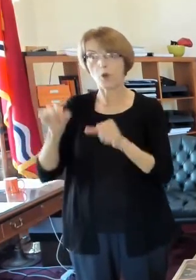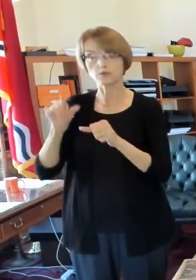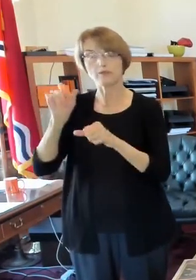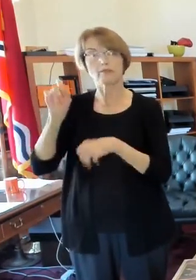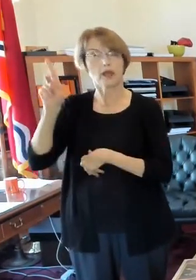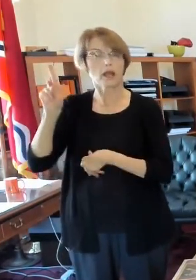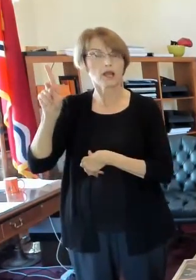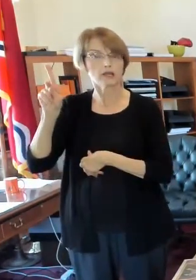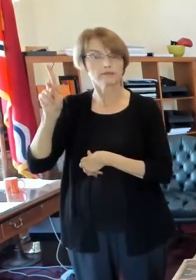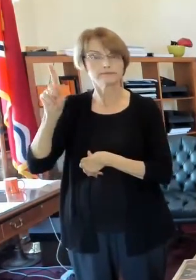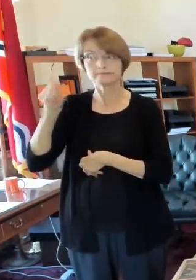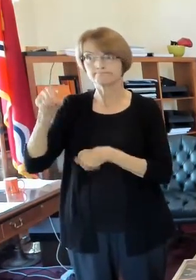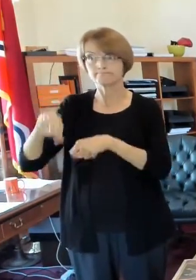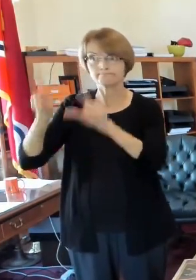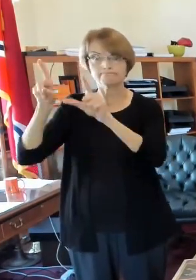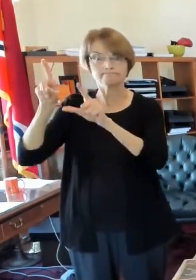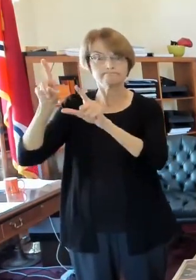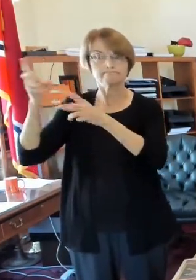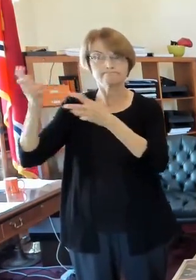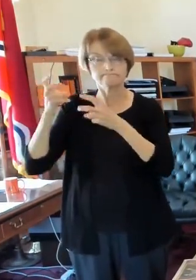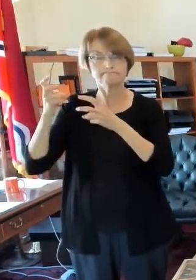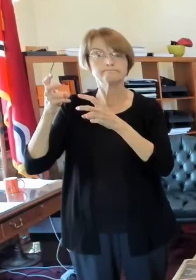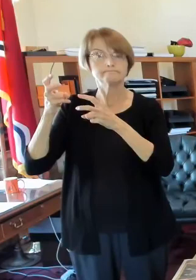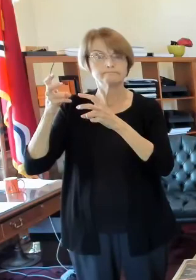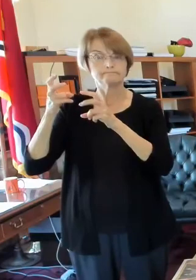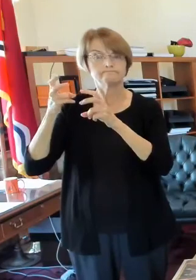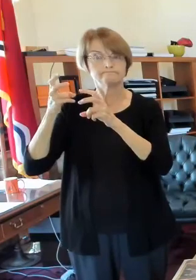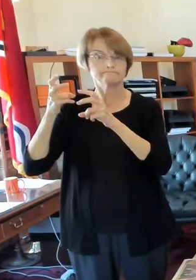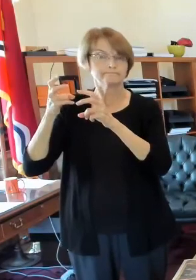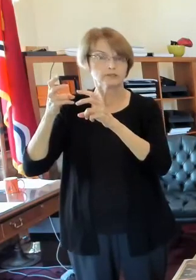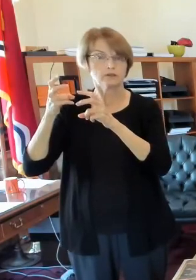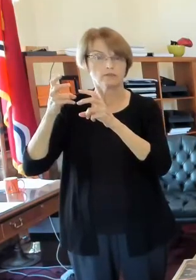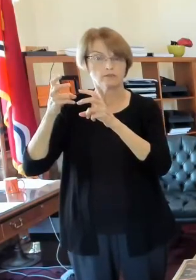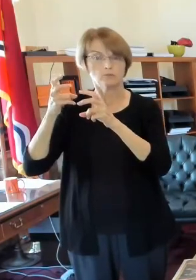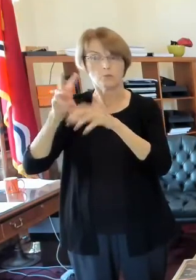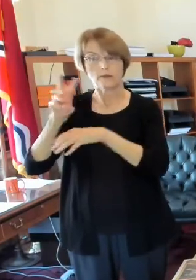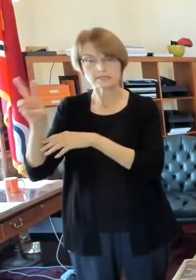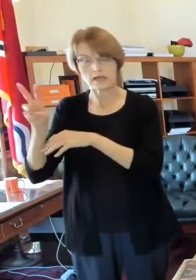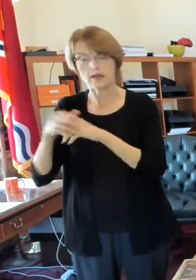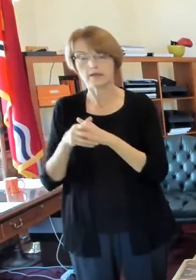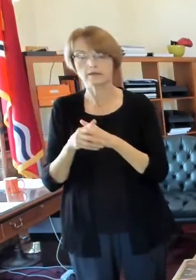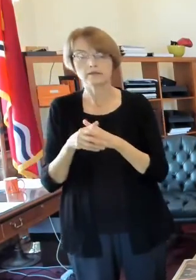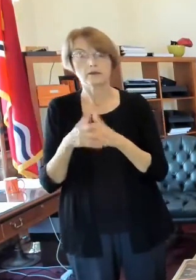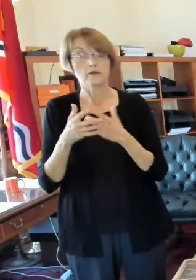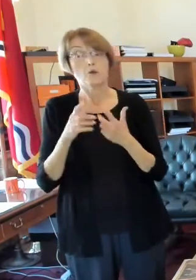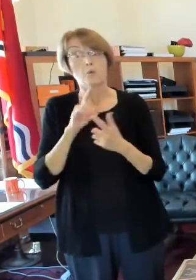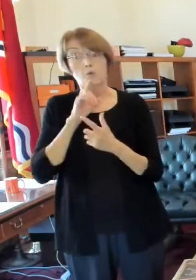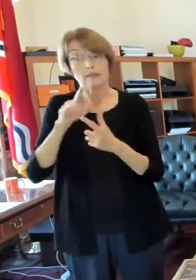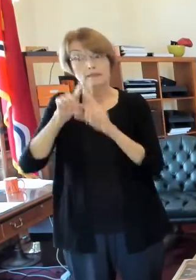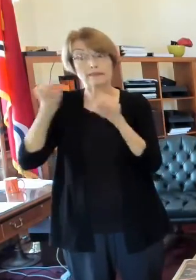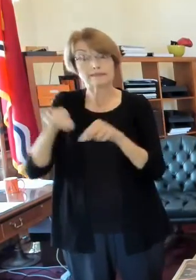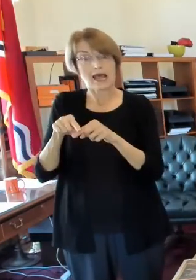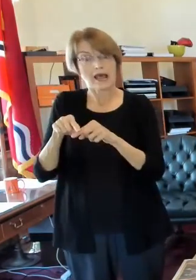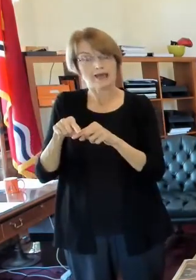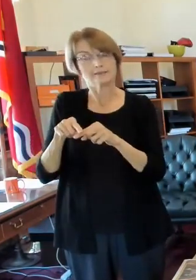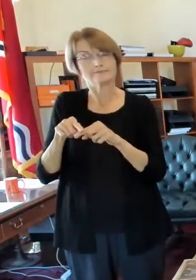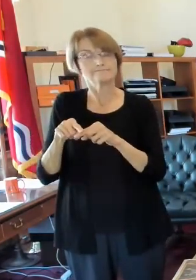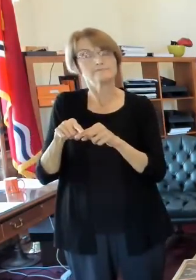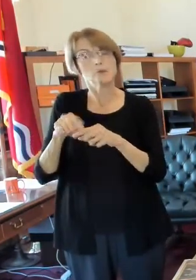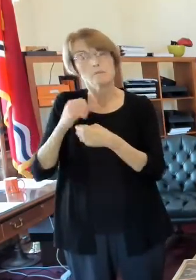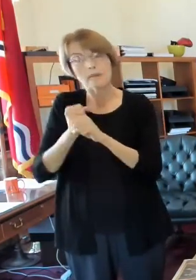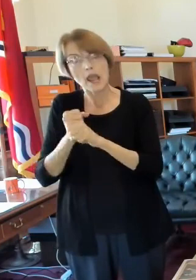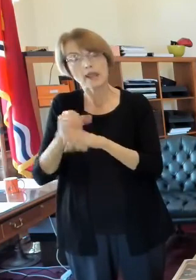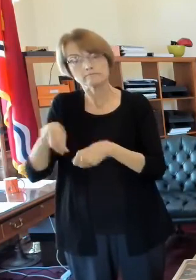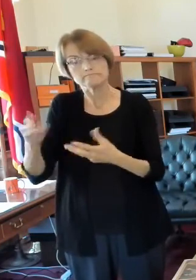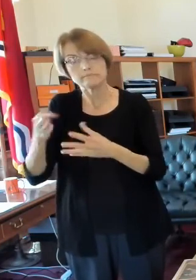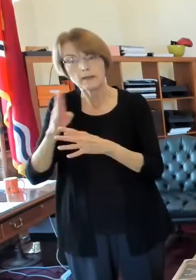at business, but you could certainly use it in an apartment building as well. And maybe put it on the